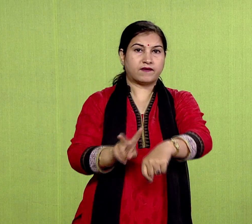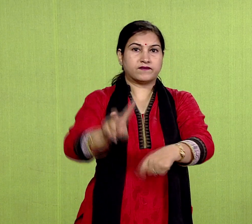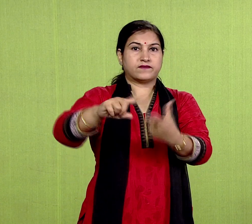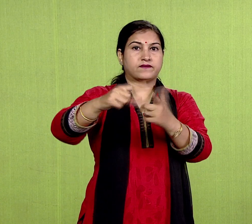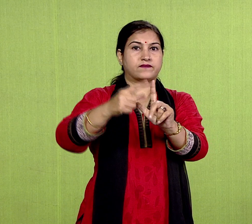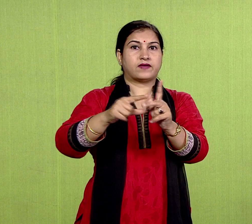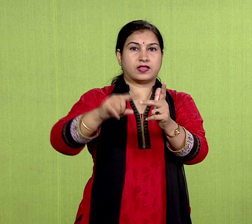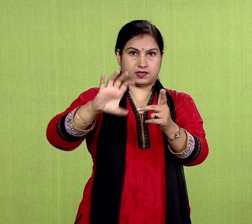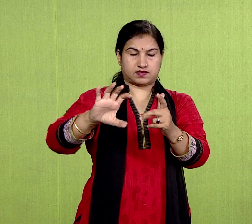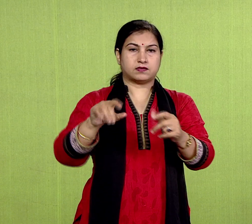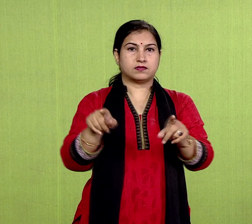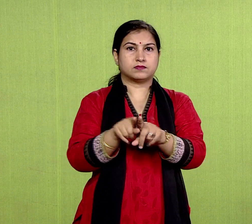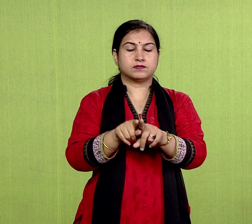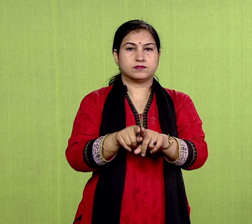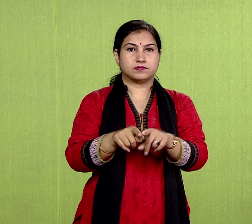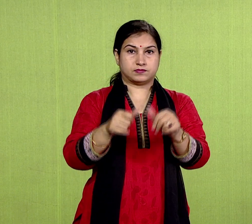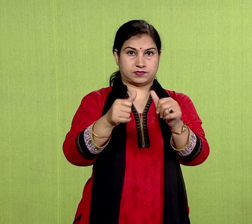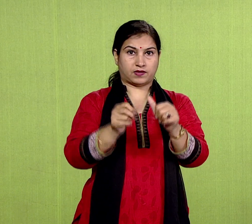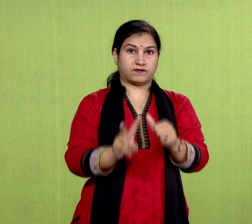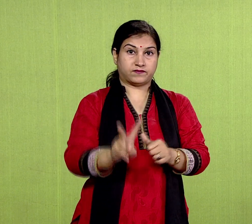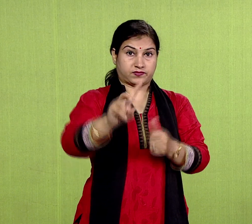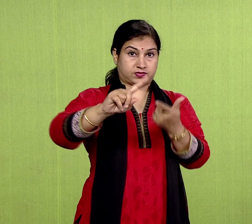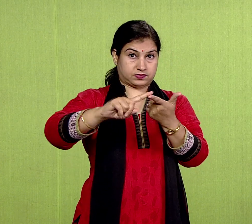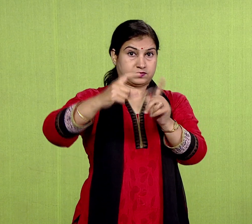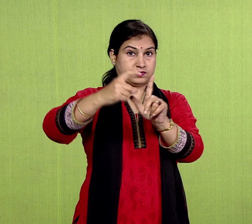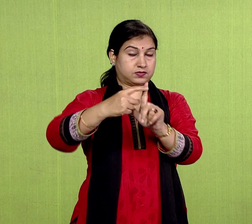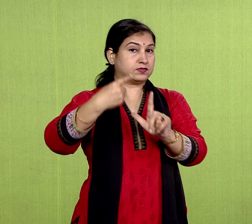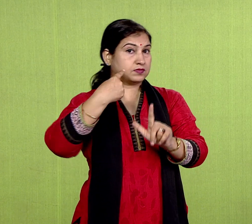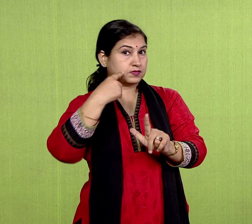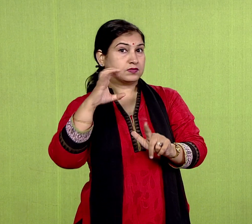Aryans started moving from west towards east of India.